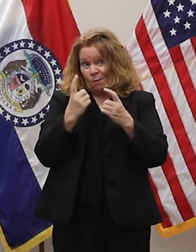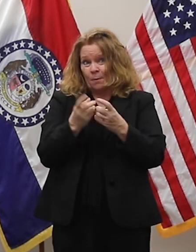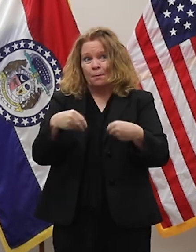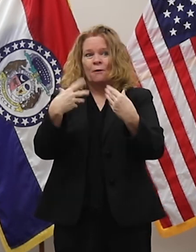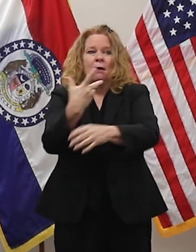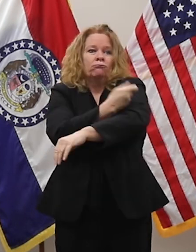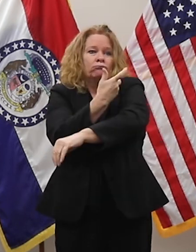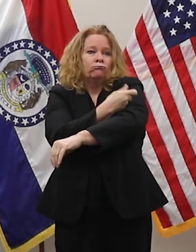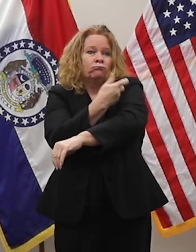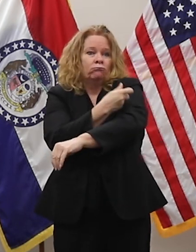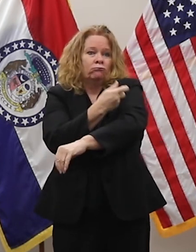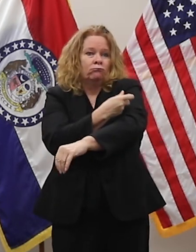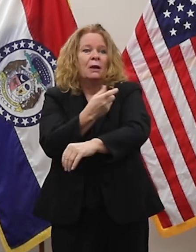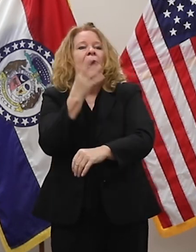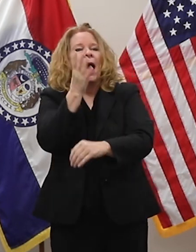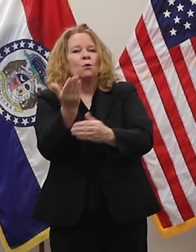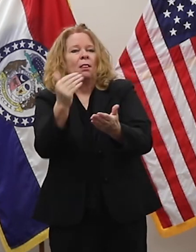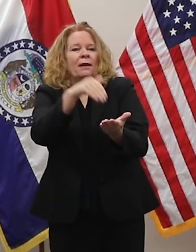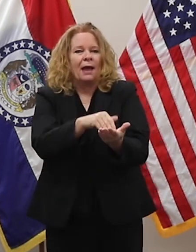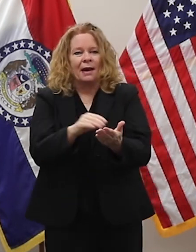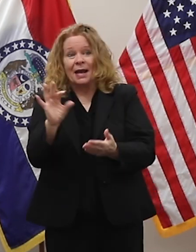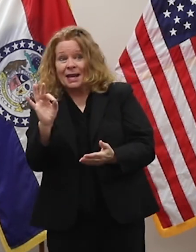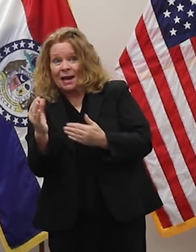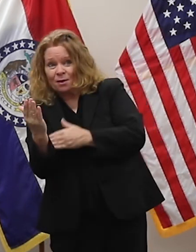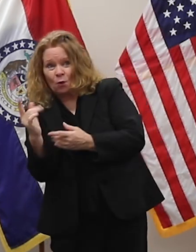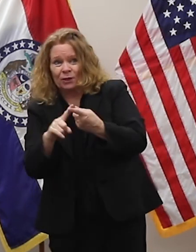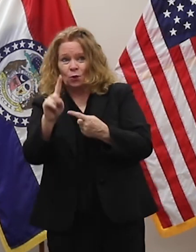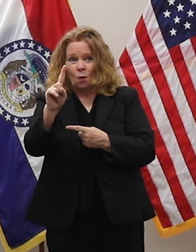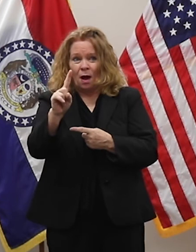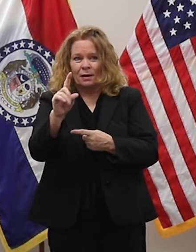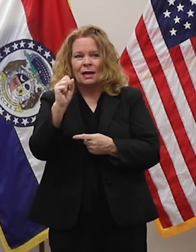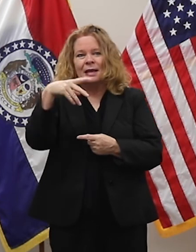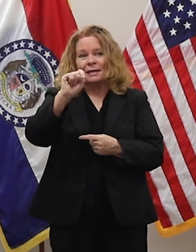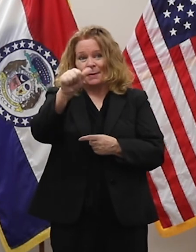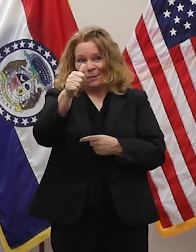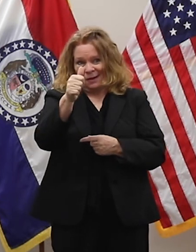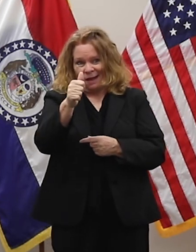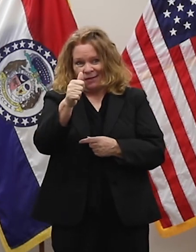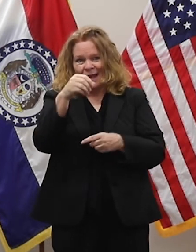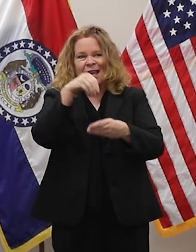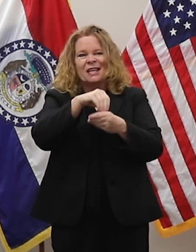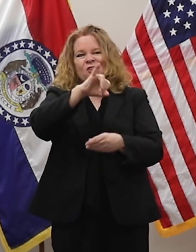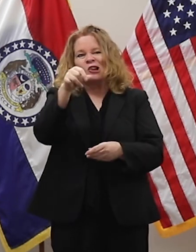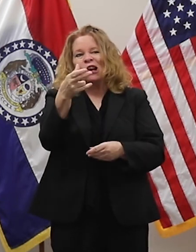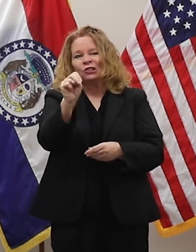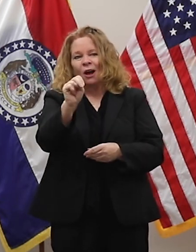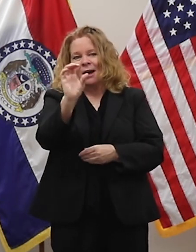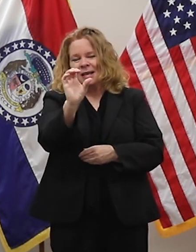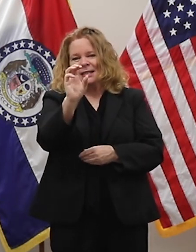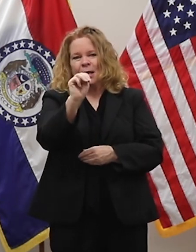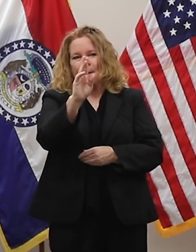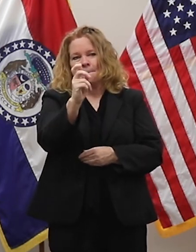clinic, and they'll hold another one from 9 in the morning to 1 in the afternoon on September 10th at the John C. Murphy Health